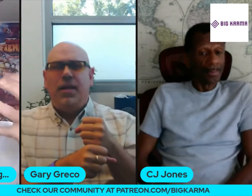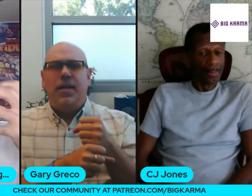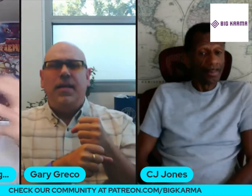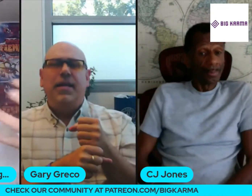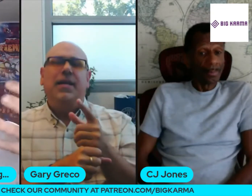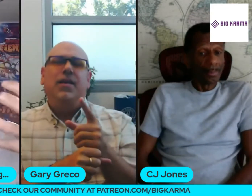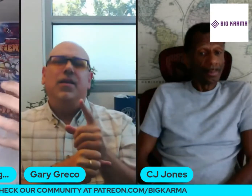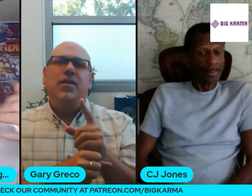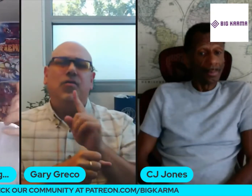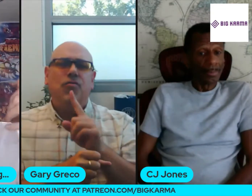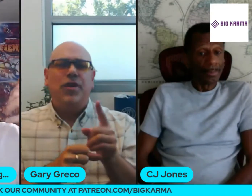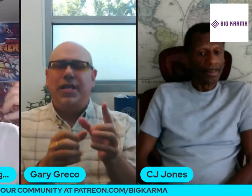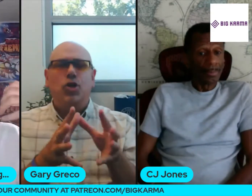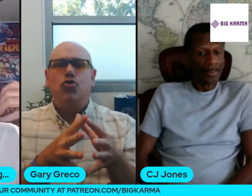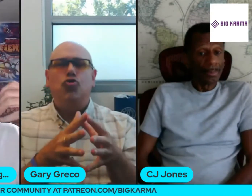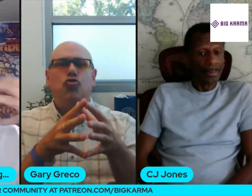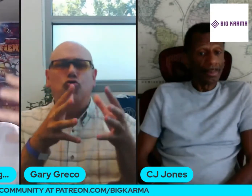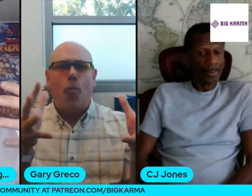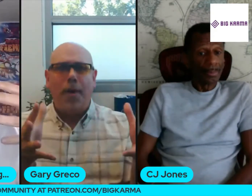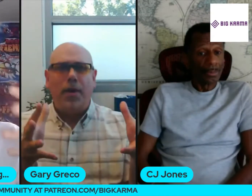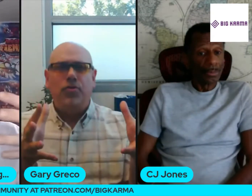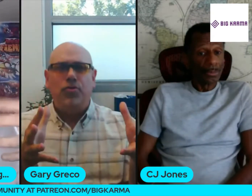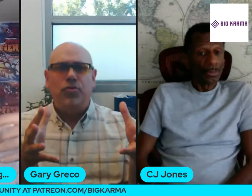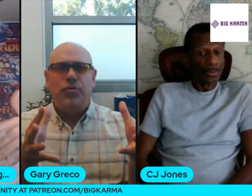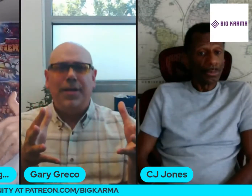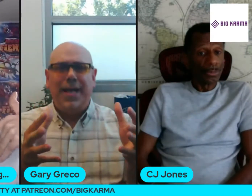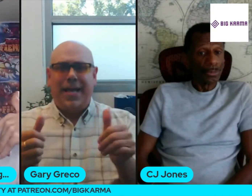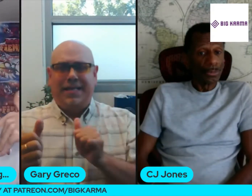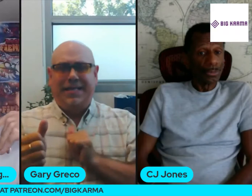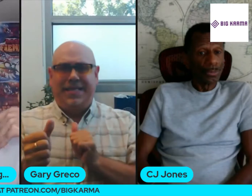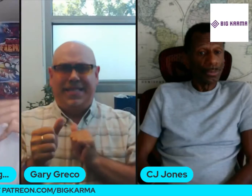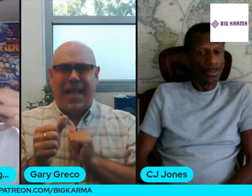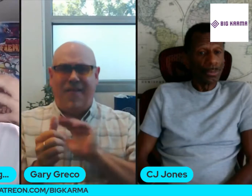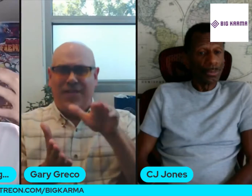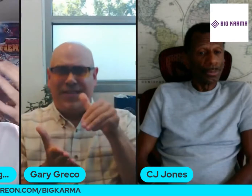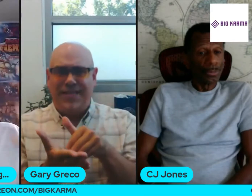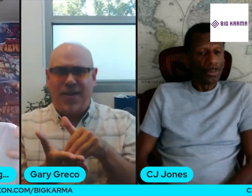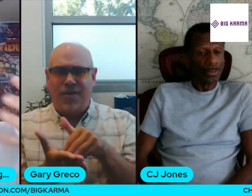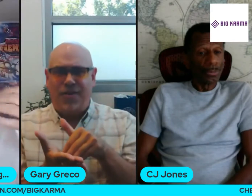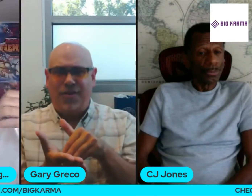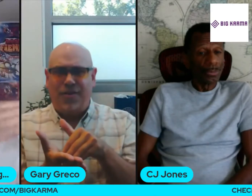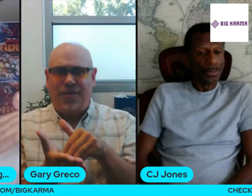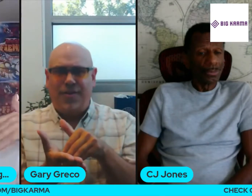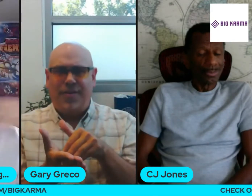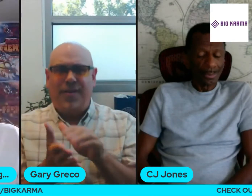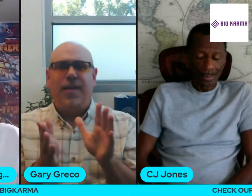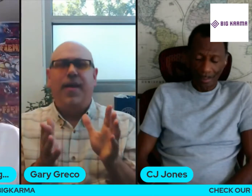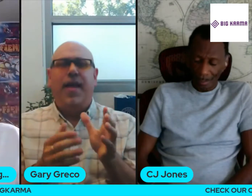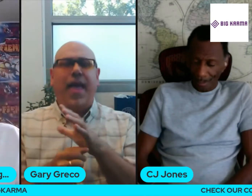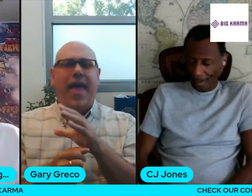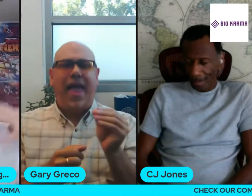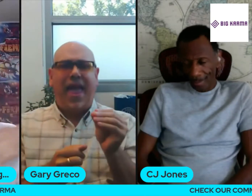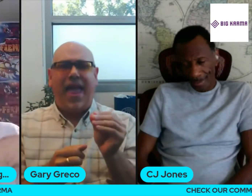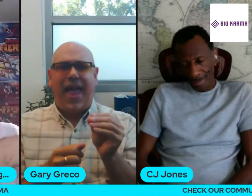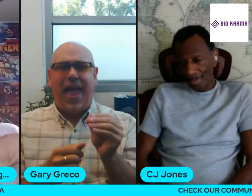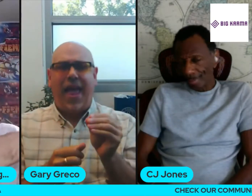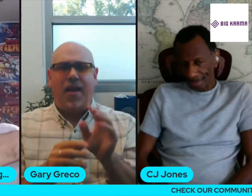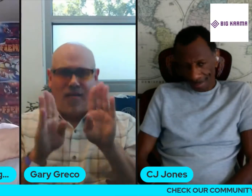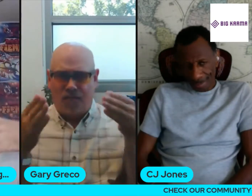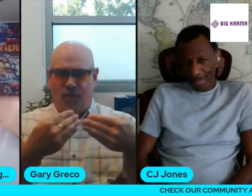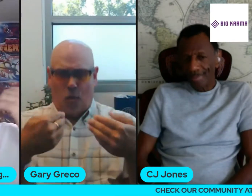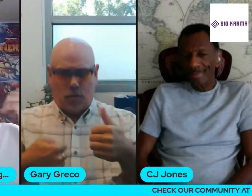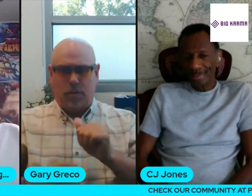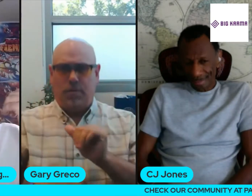much too much self-centered and embracing being selfish and all about the